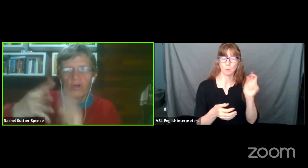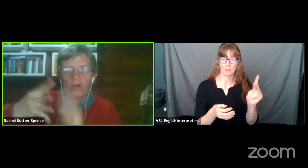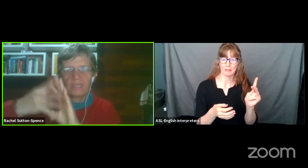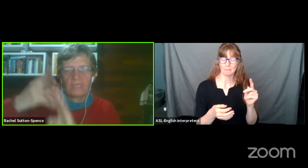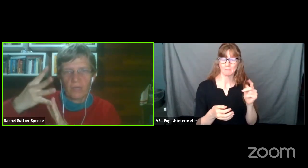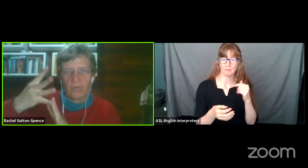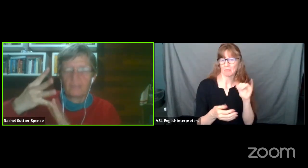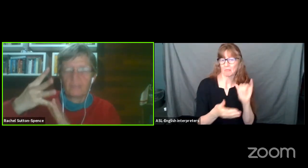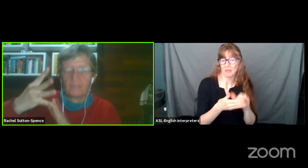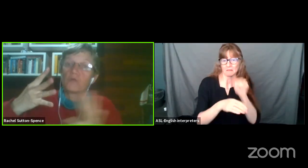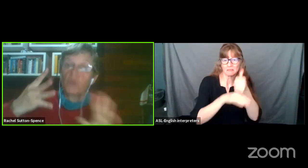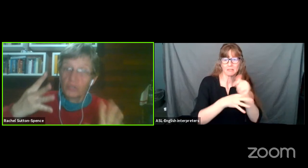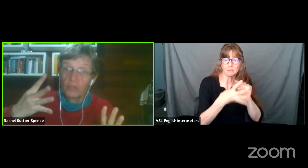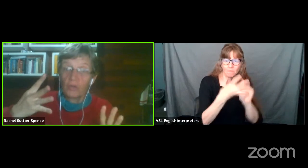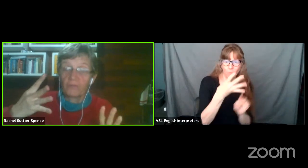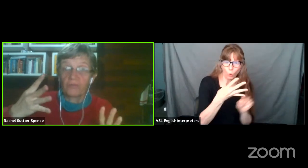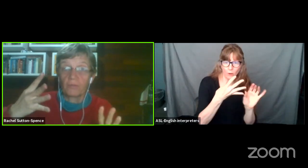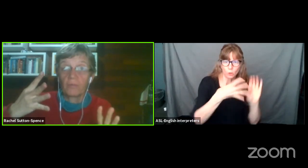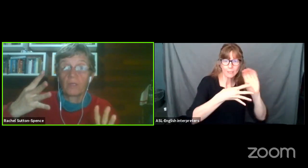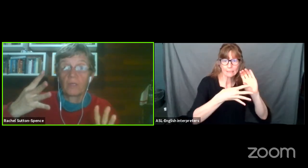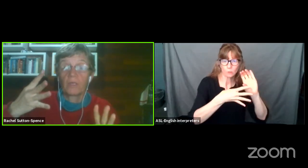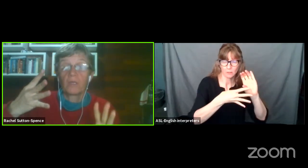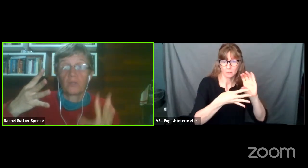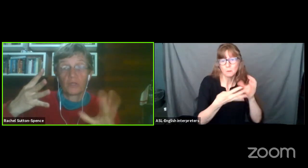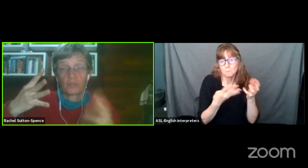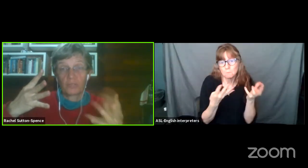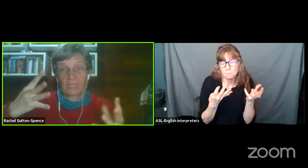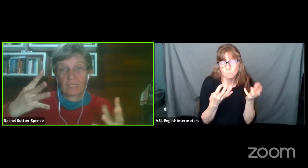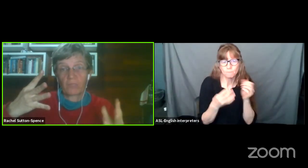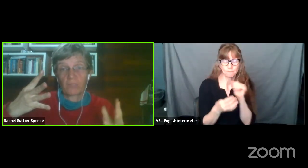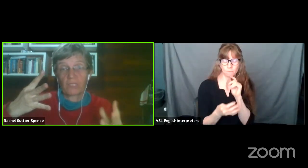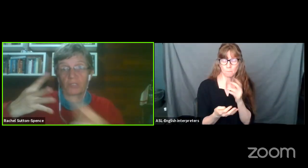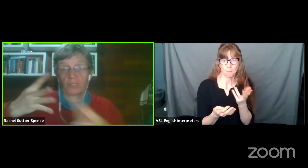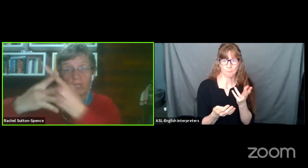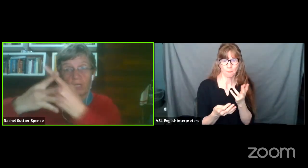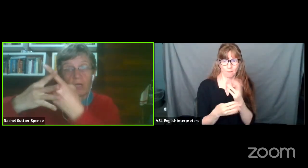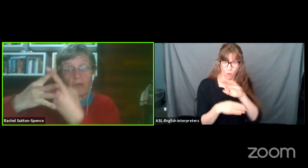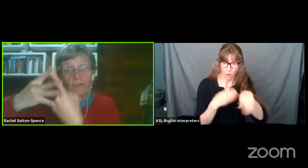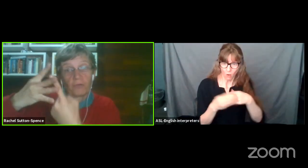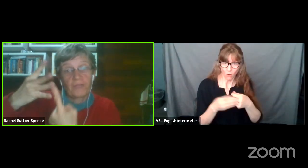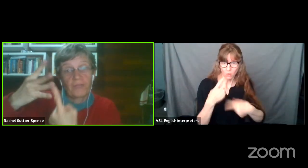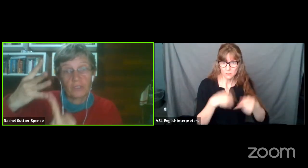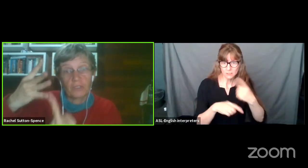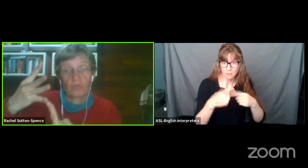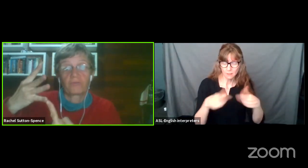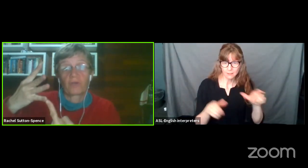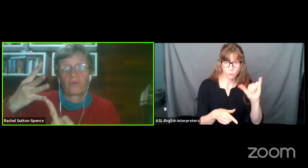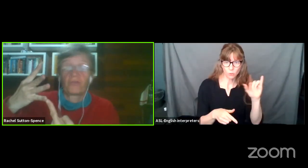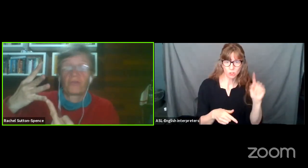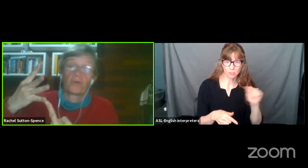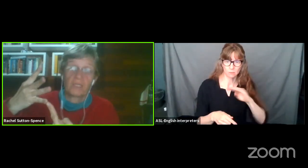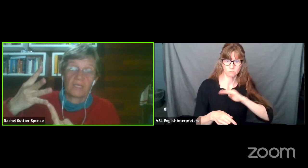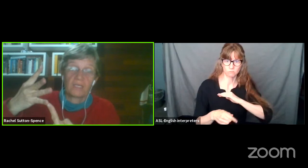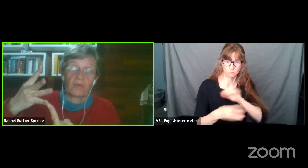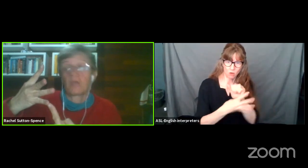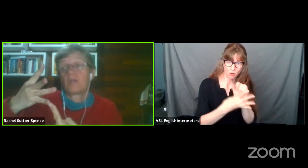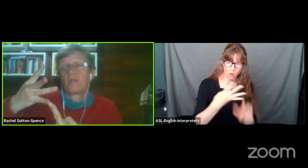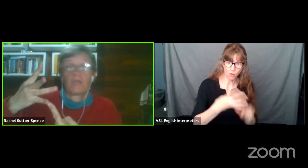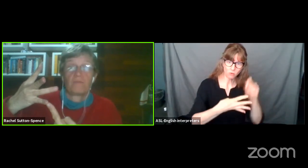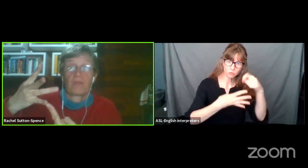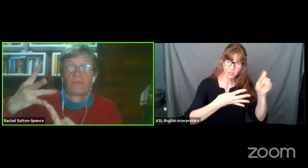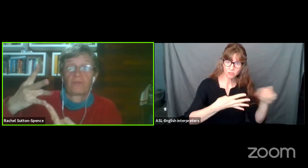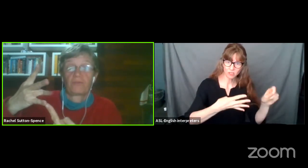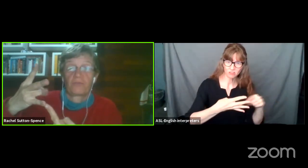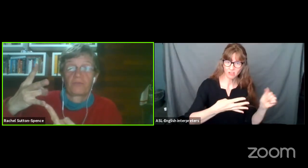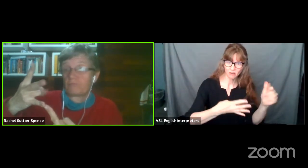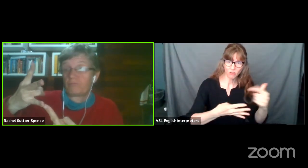4 criteria, now not all of them, not all sign language literature fulfills all 4 criteria.